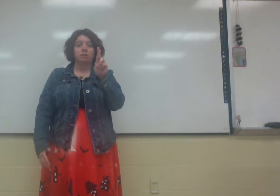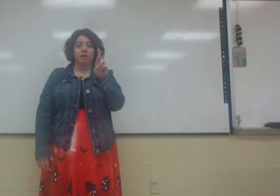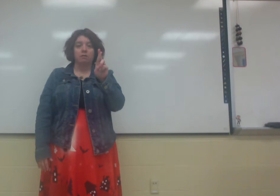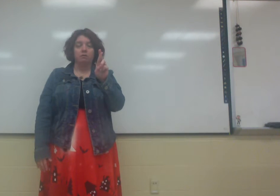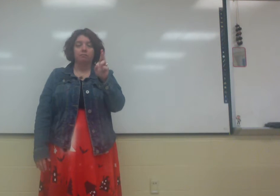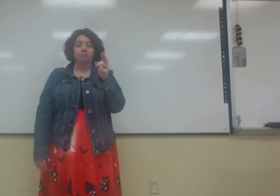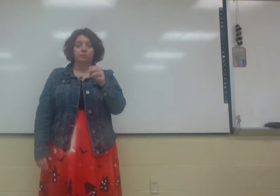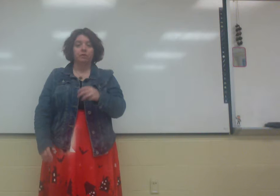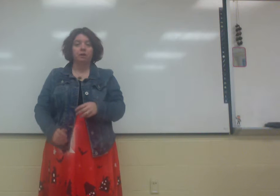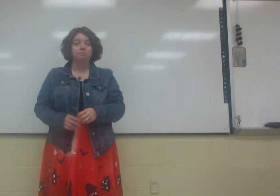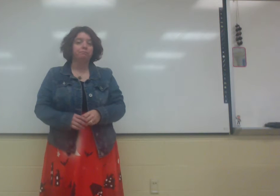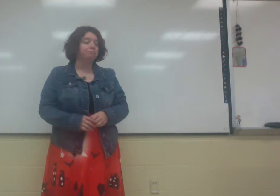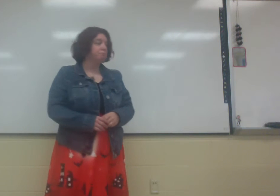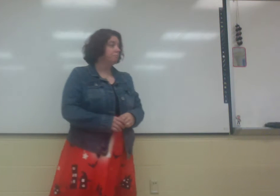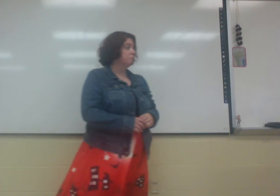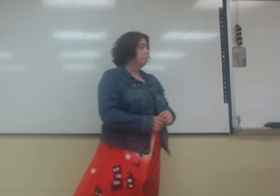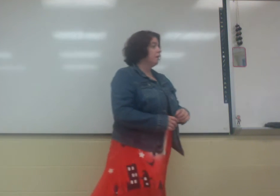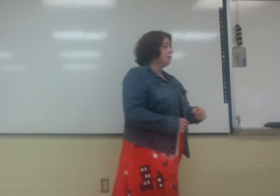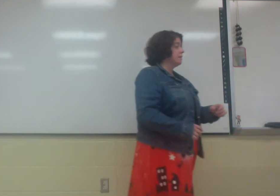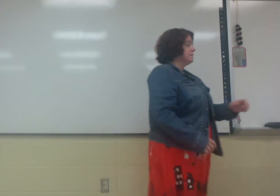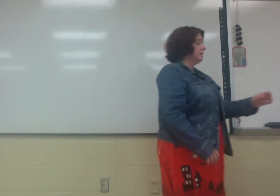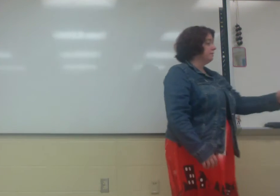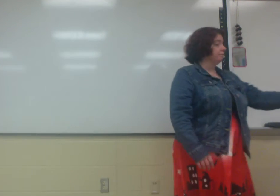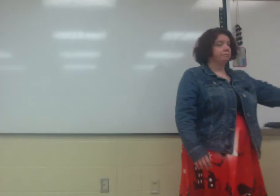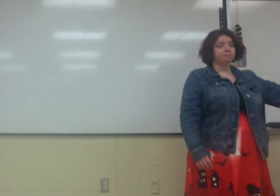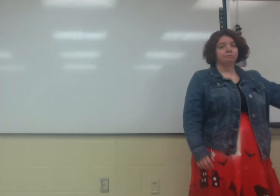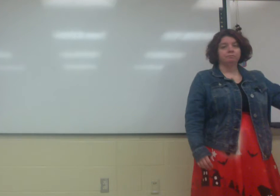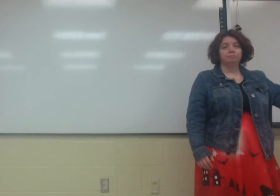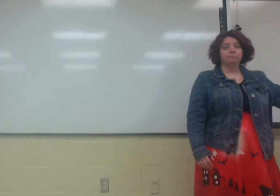flour. Okay? Next slide.